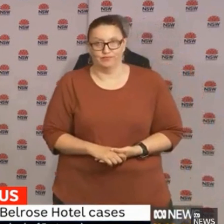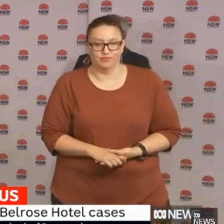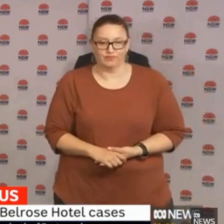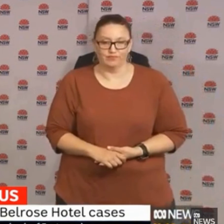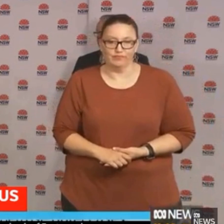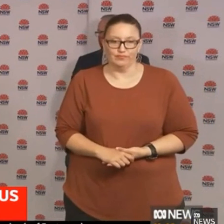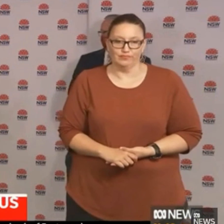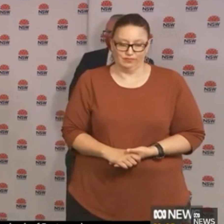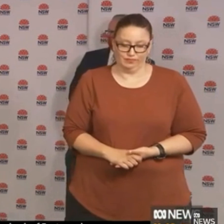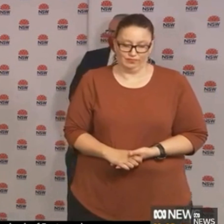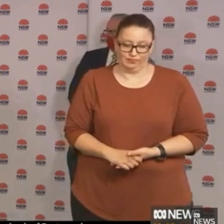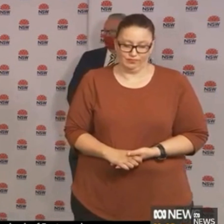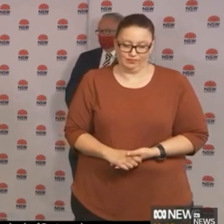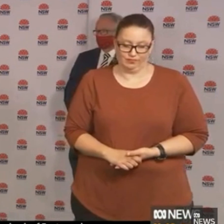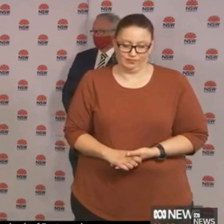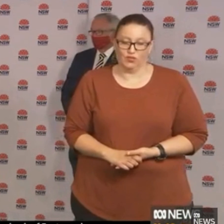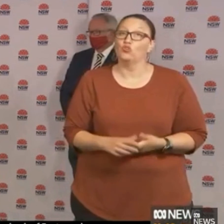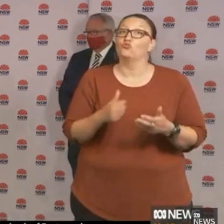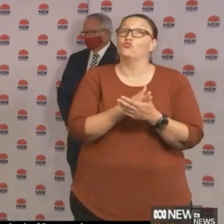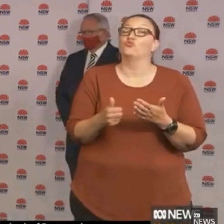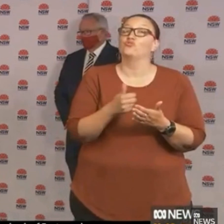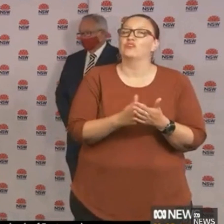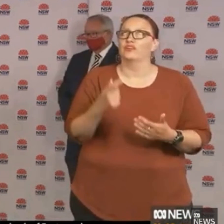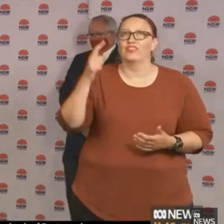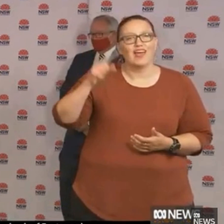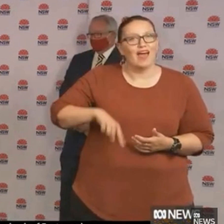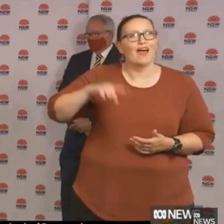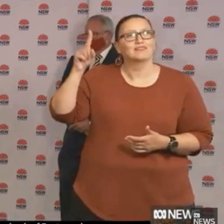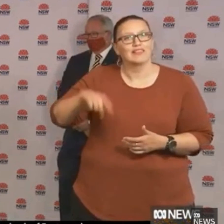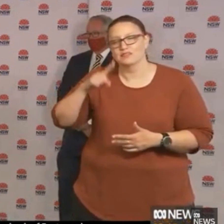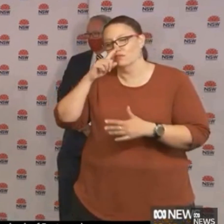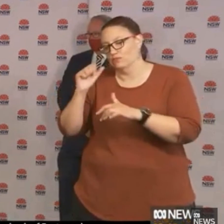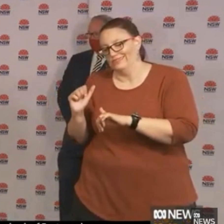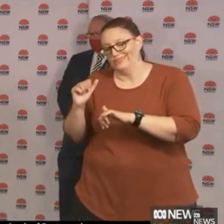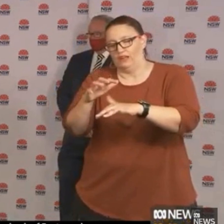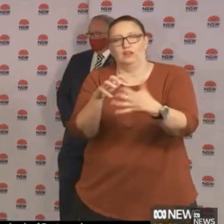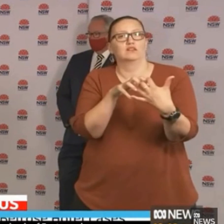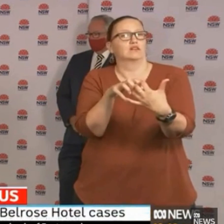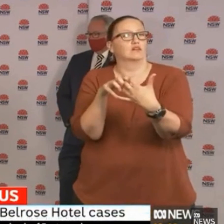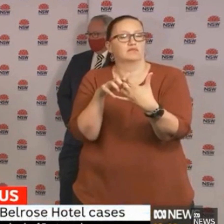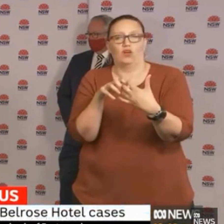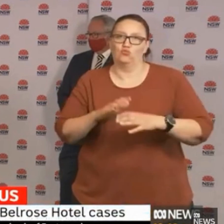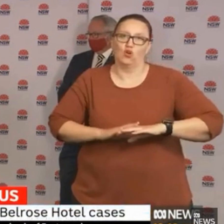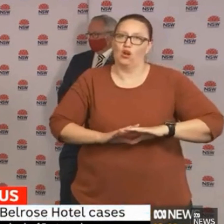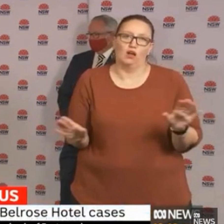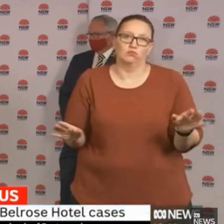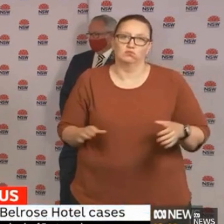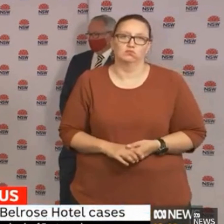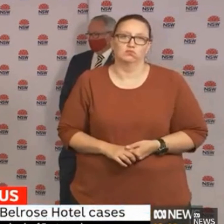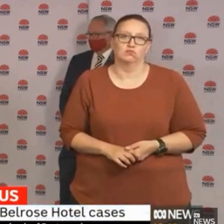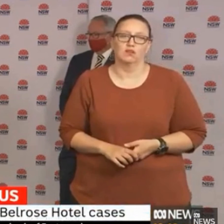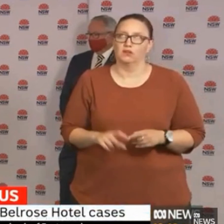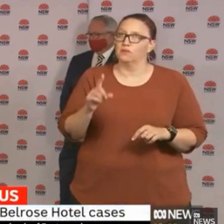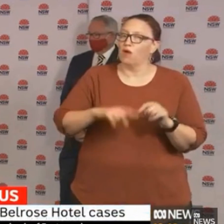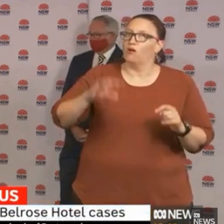local spots where ordinarily thousands of people would gather. Now that can't happen. So most councils, whether it's the Inner West,